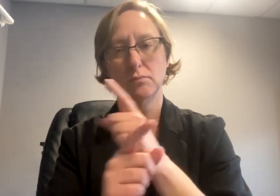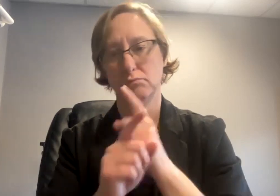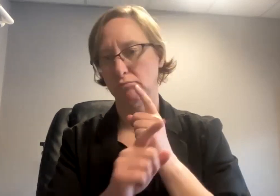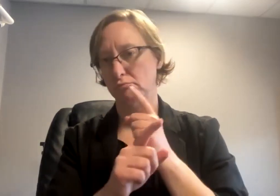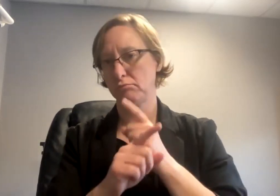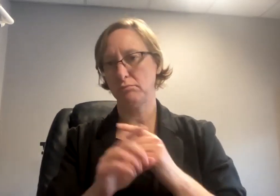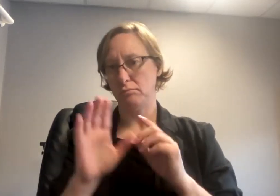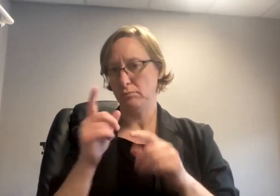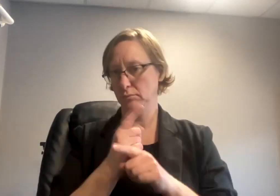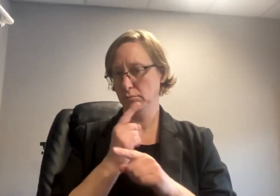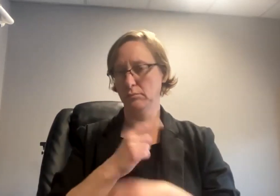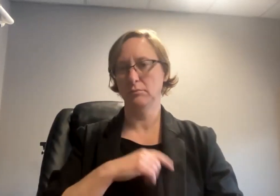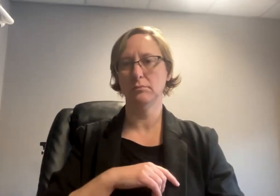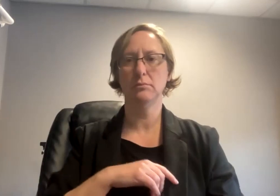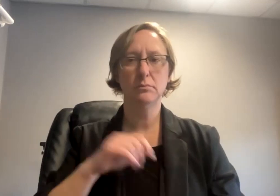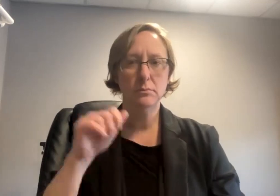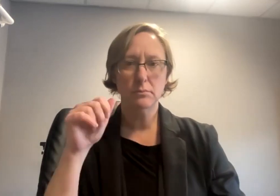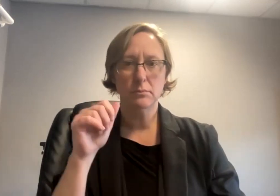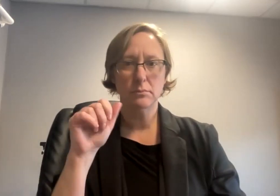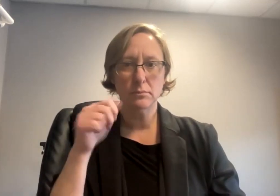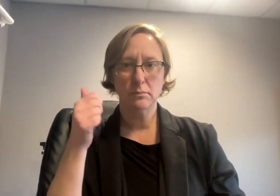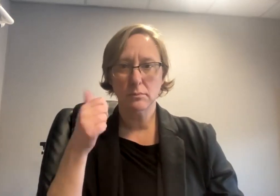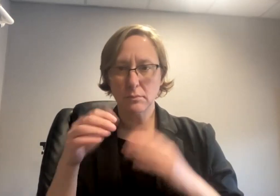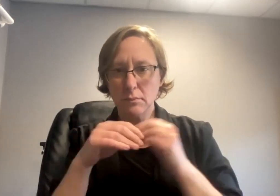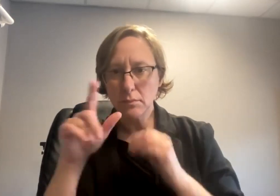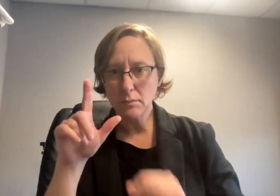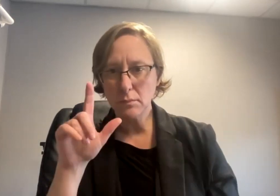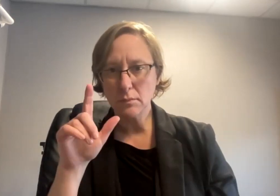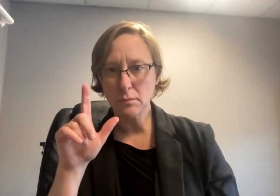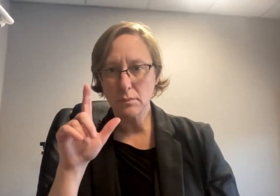licensure, my opinion, my perspective.